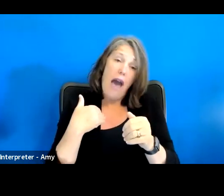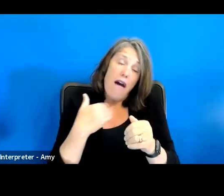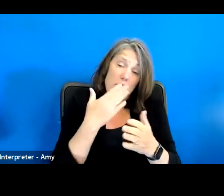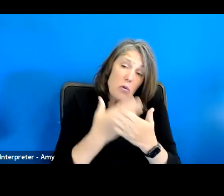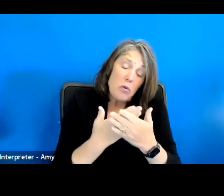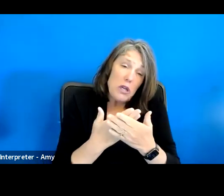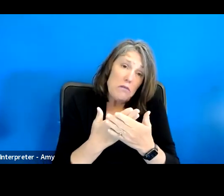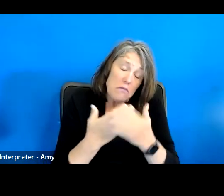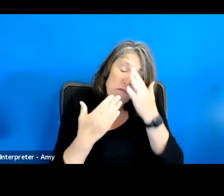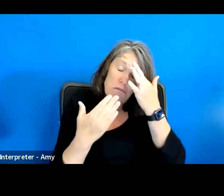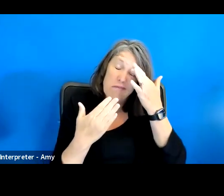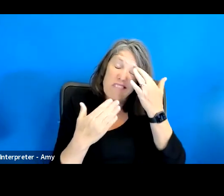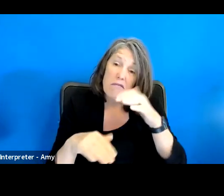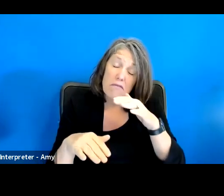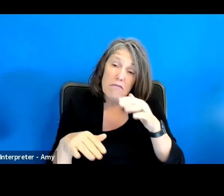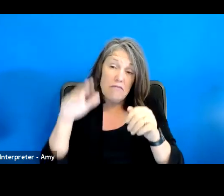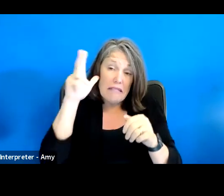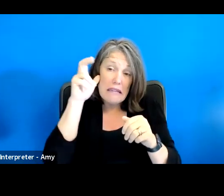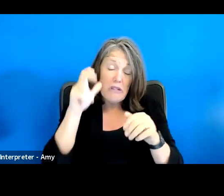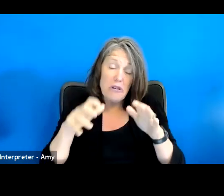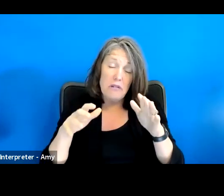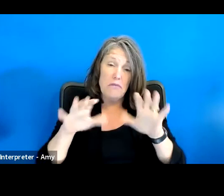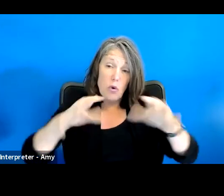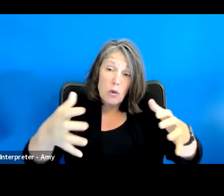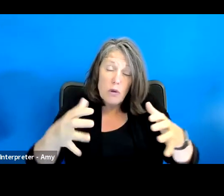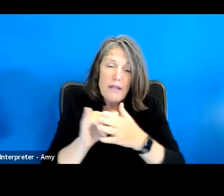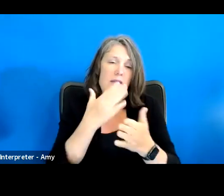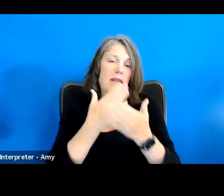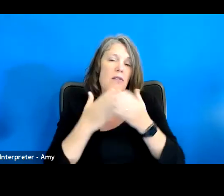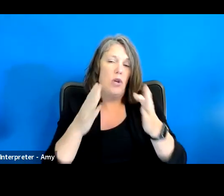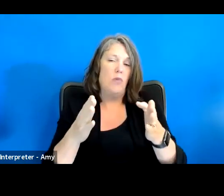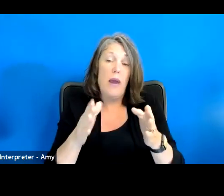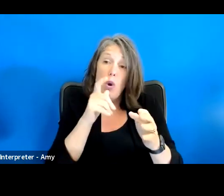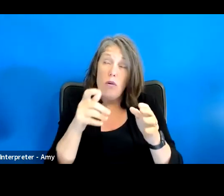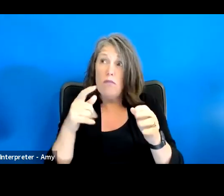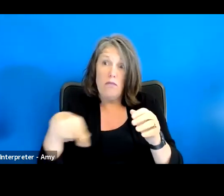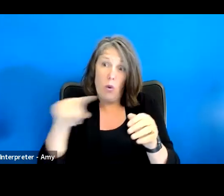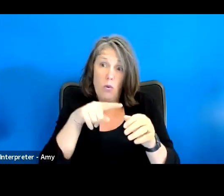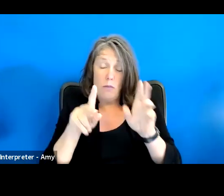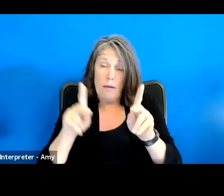base who could financially chip in, that's a way to get around that too.